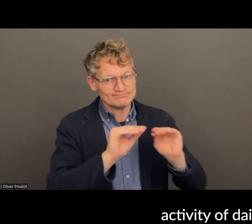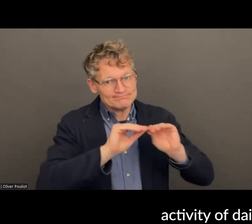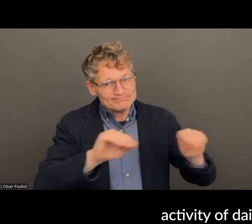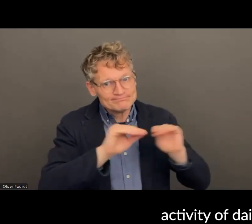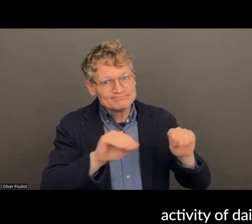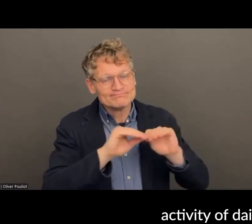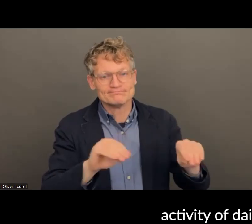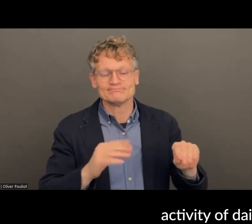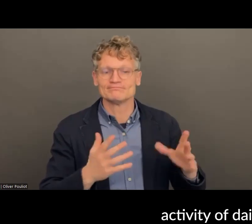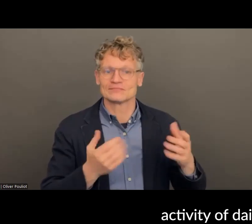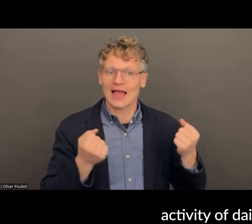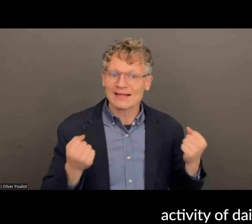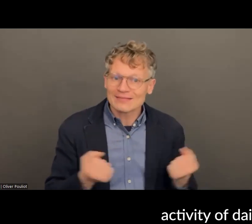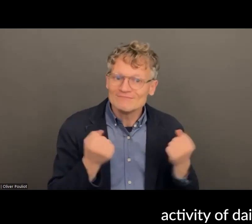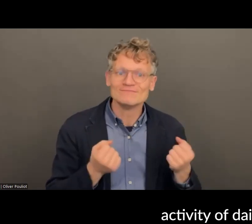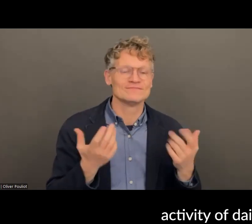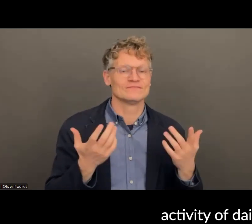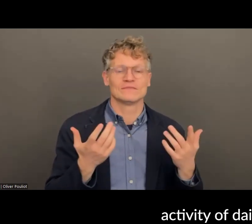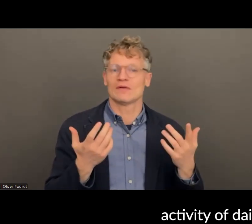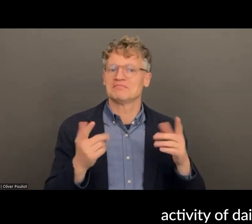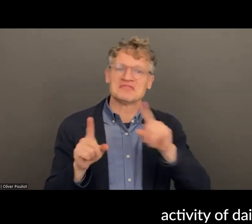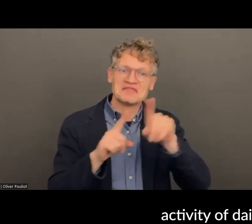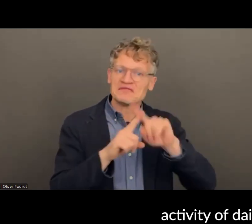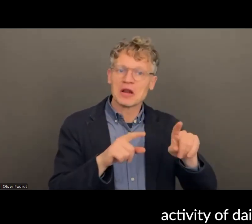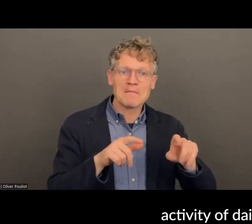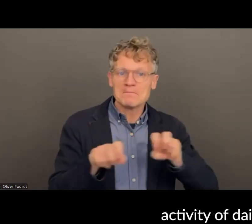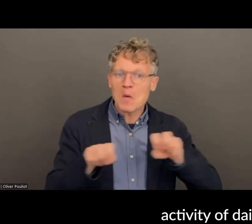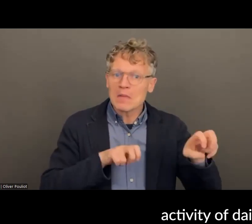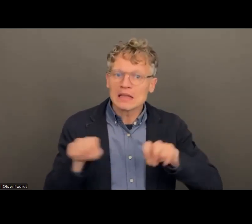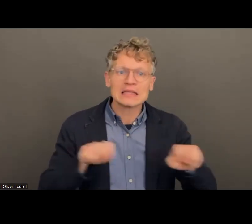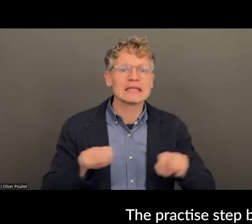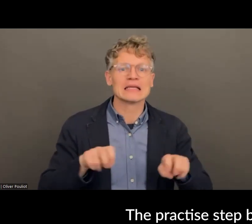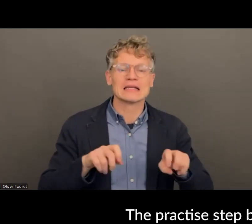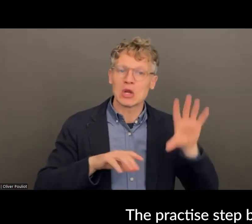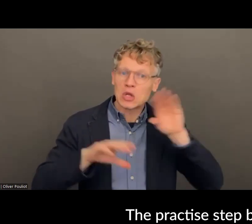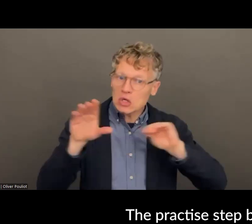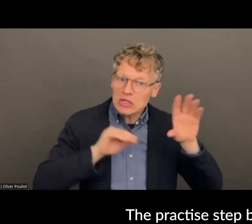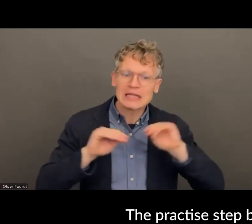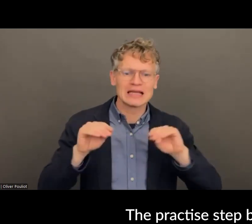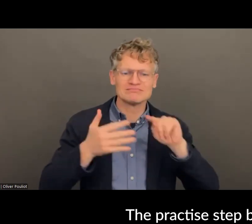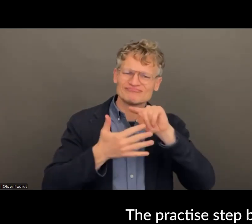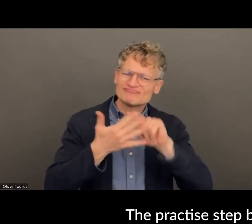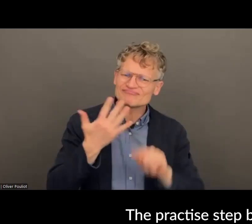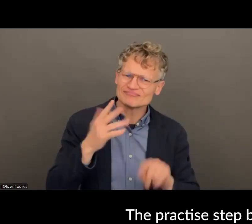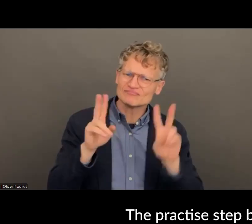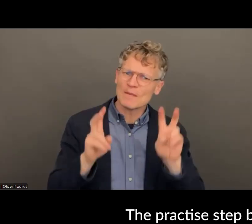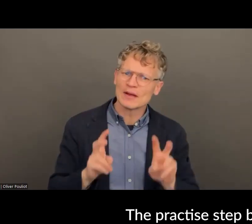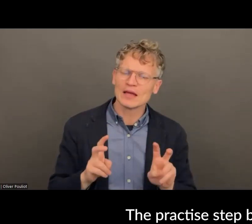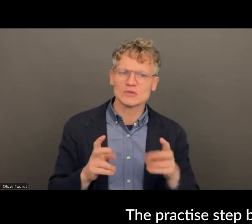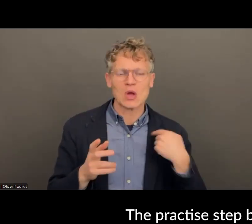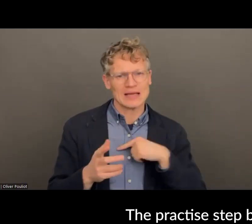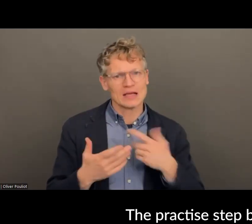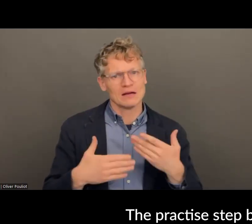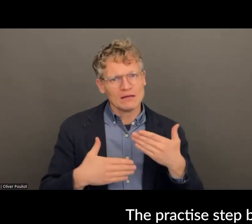daily living, mobility, pre-learning skill, and safeguarding. The practice step-by-step support